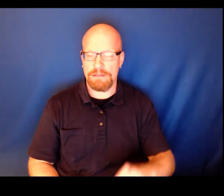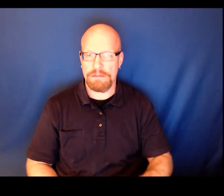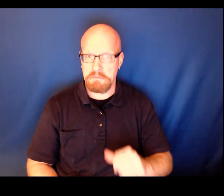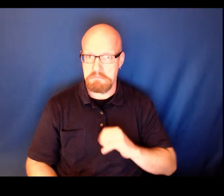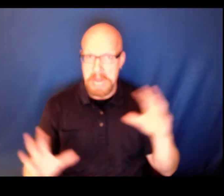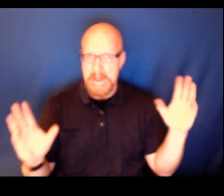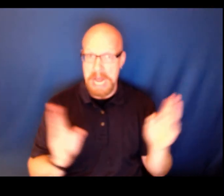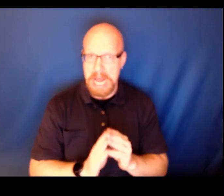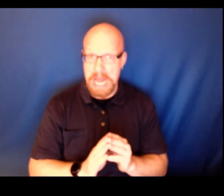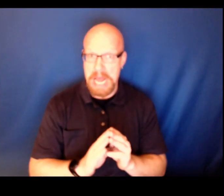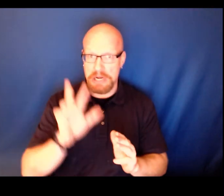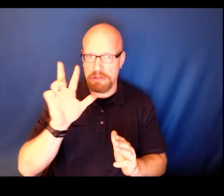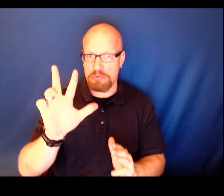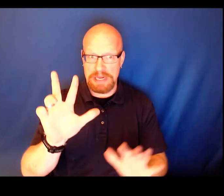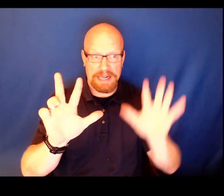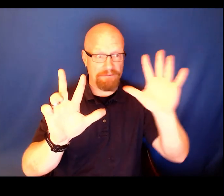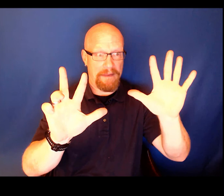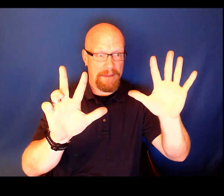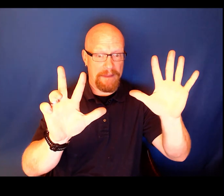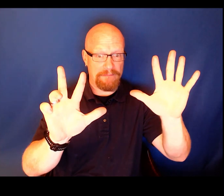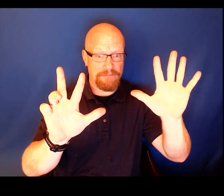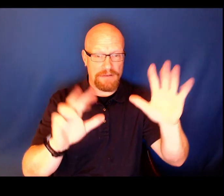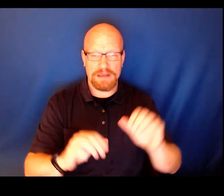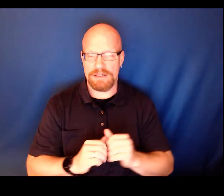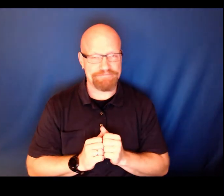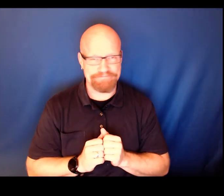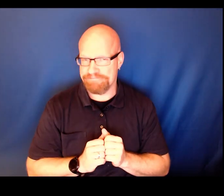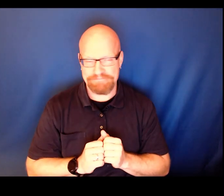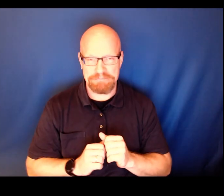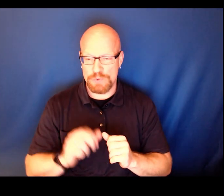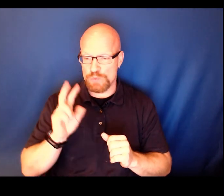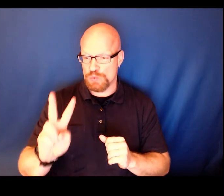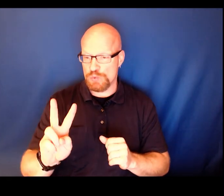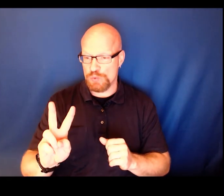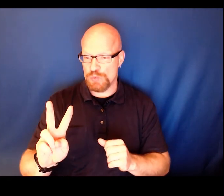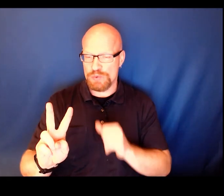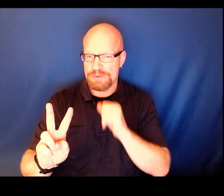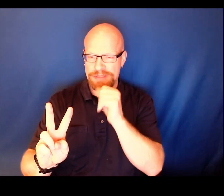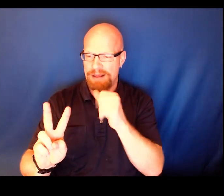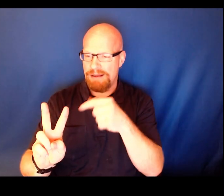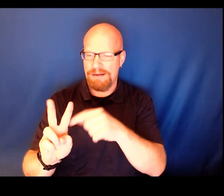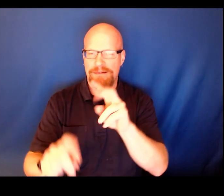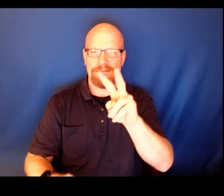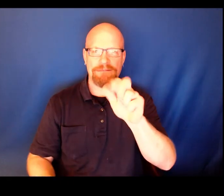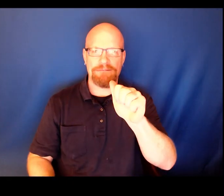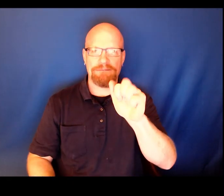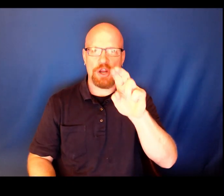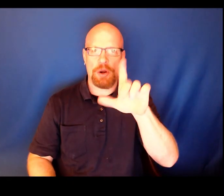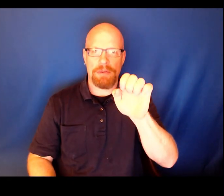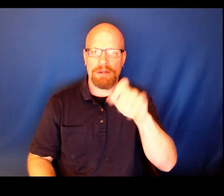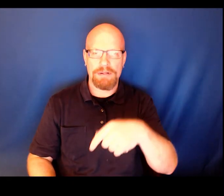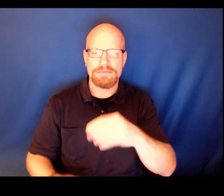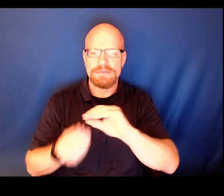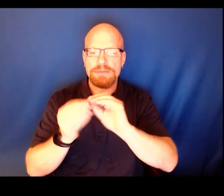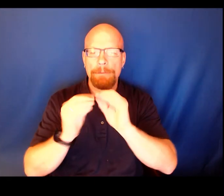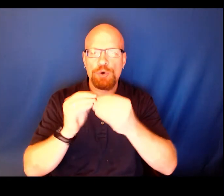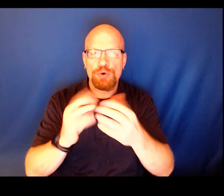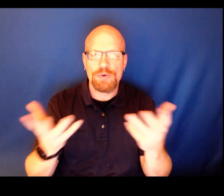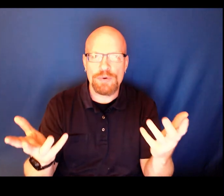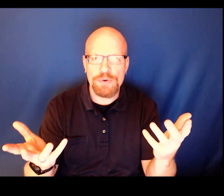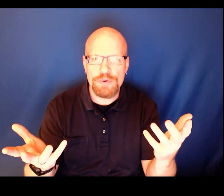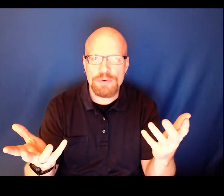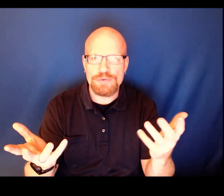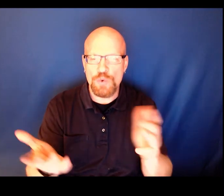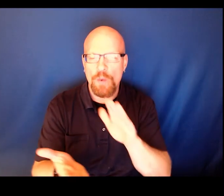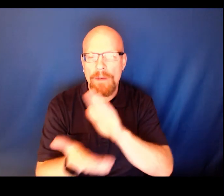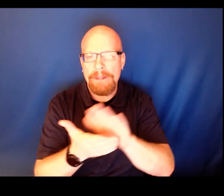2 to the third and x to the fifth. Do we add 3 and 5 for the exponents? No,